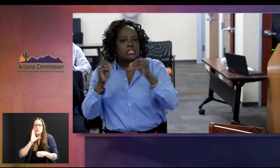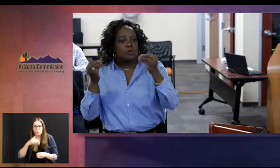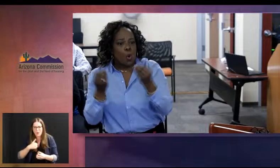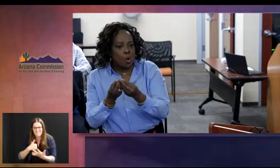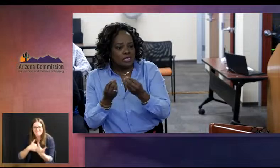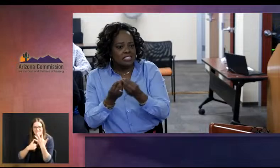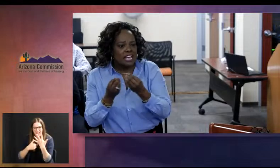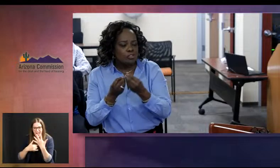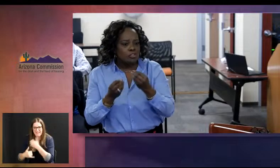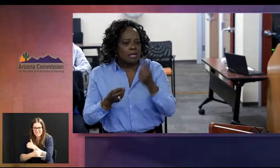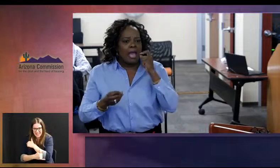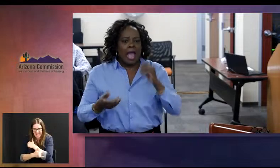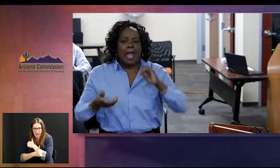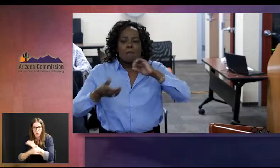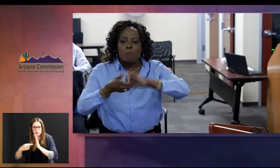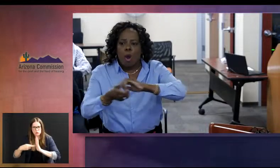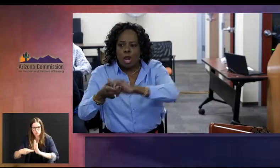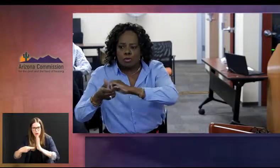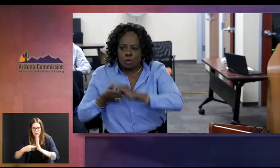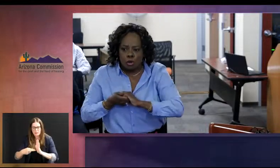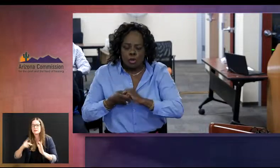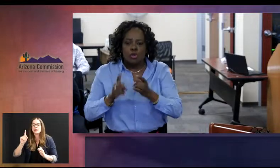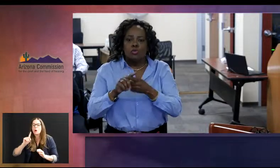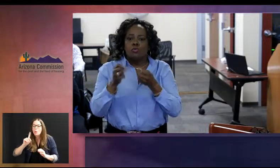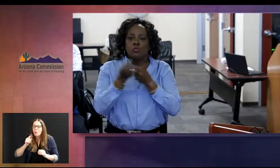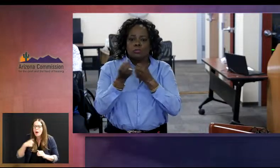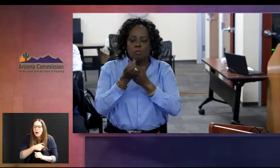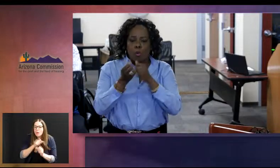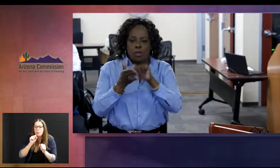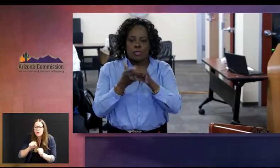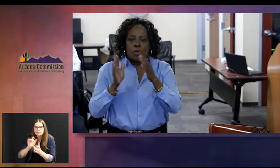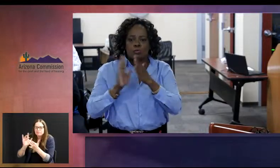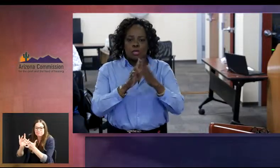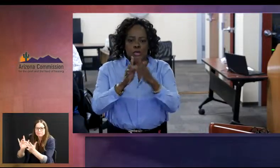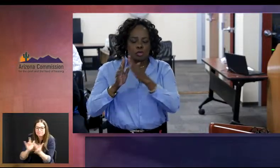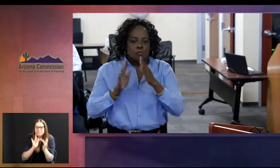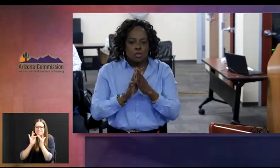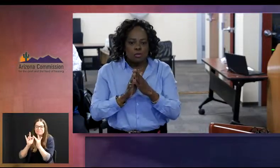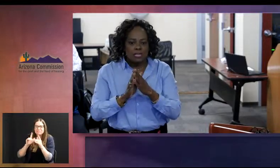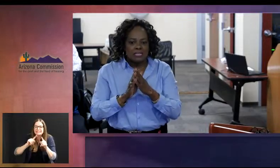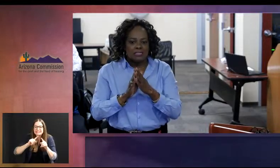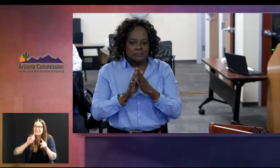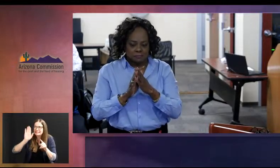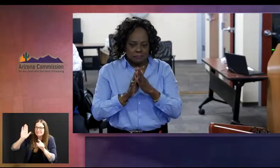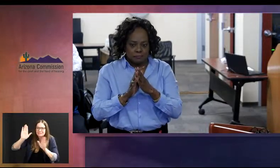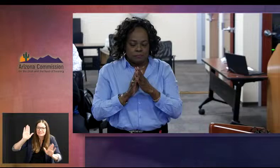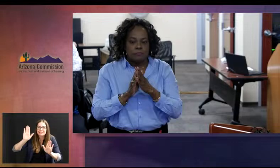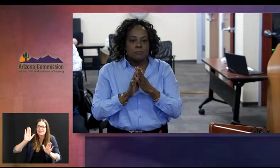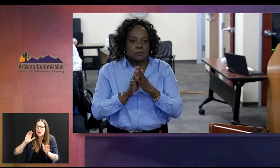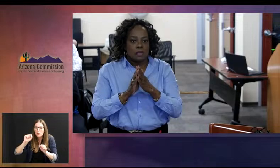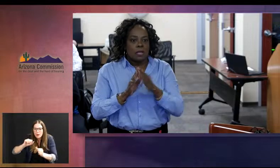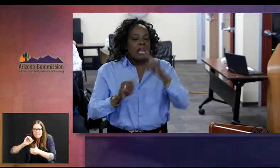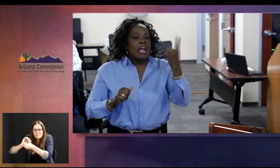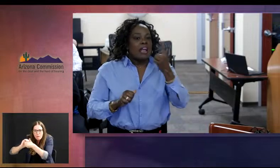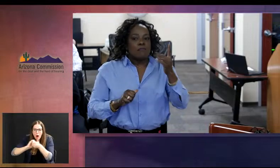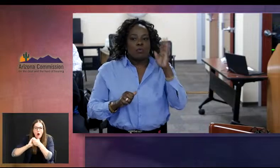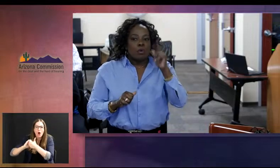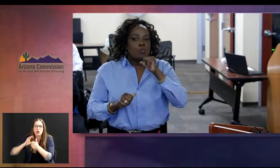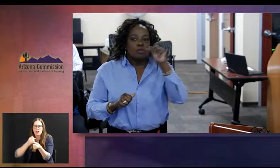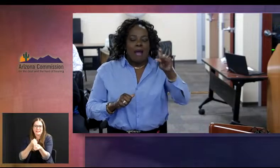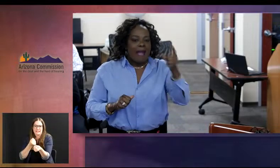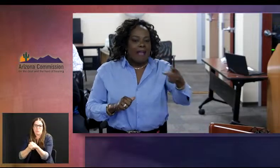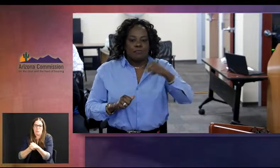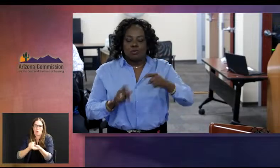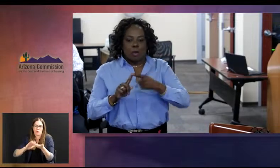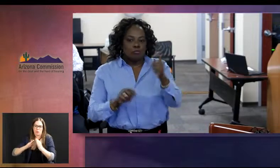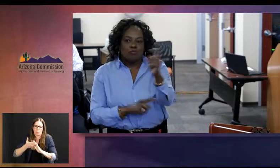where we can reach out to agencies and organizations in order to partner with them and support the communities.